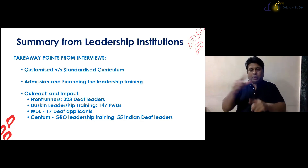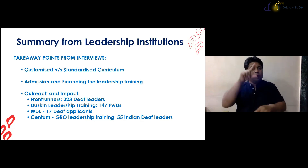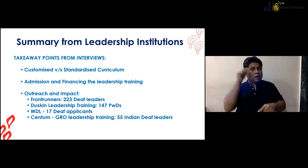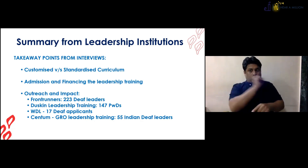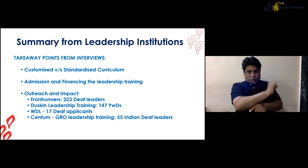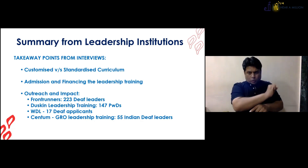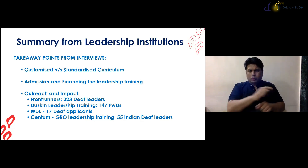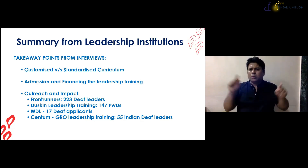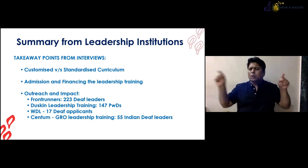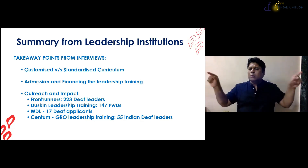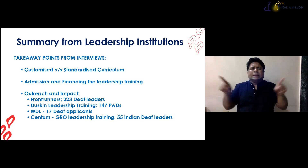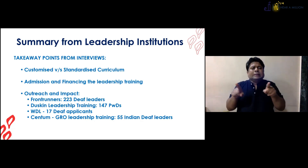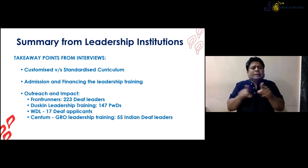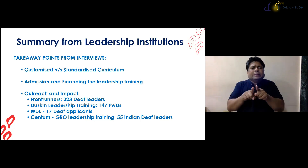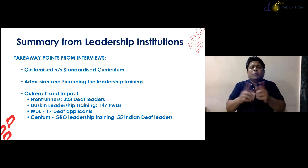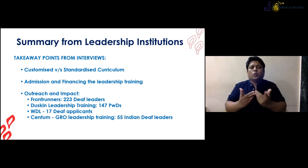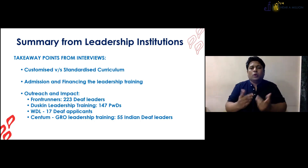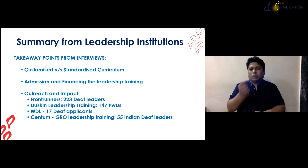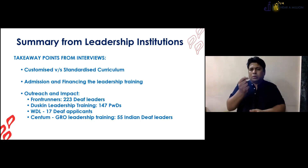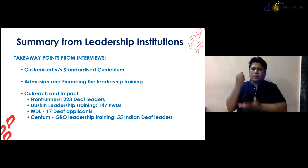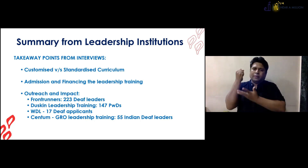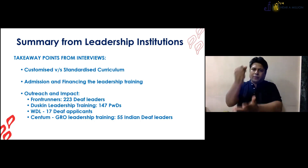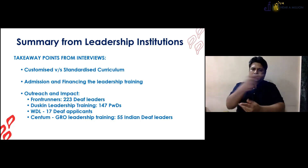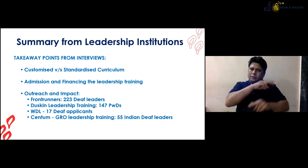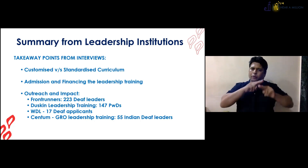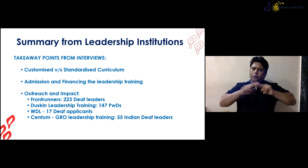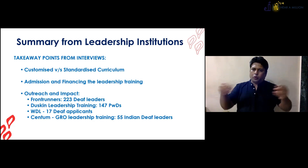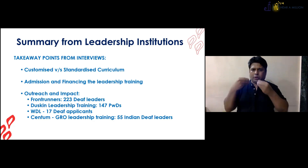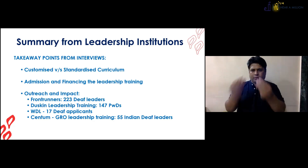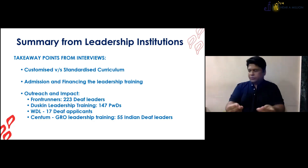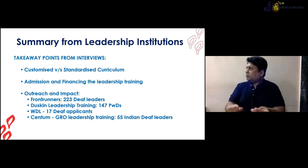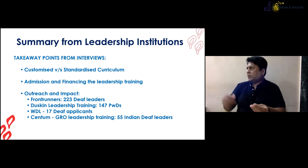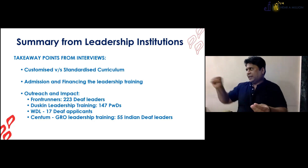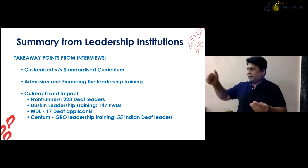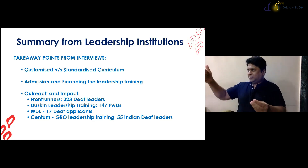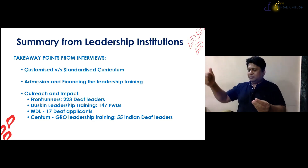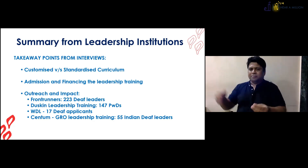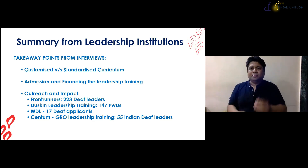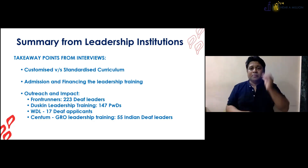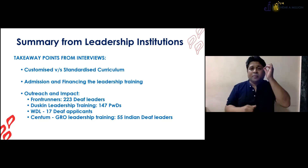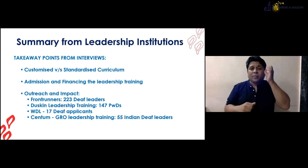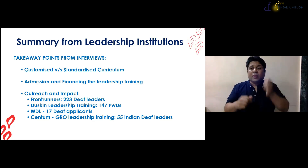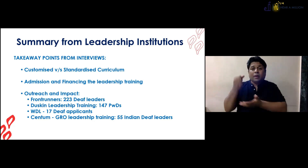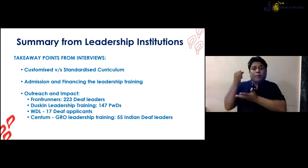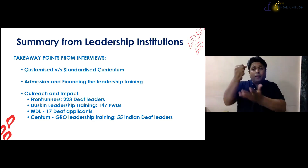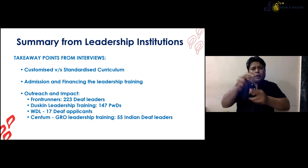Leadership, that program in Gallaudet, it's similar to, they also have a full grant,